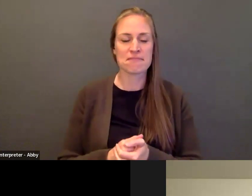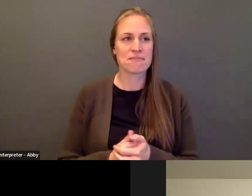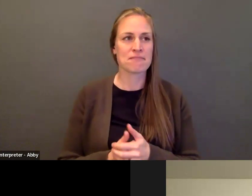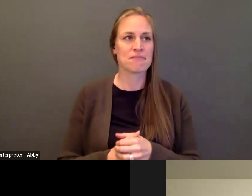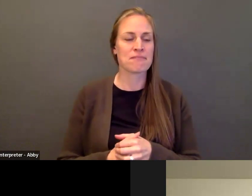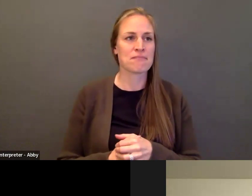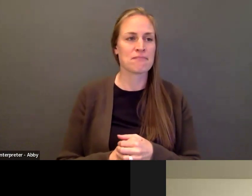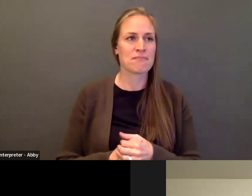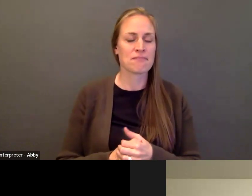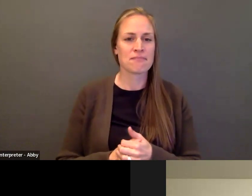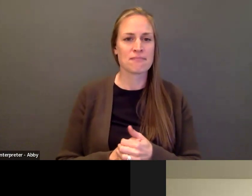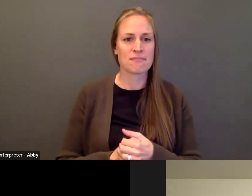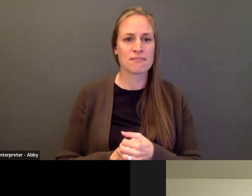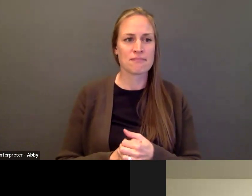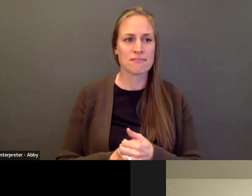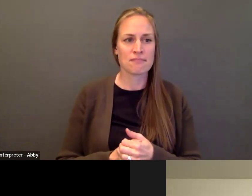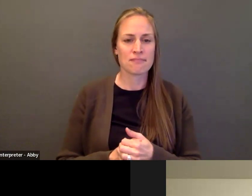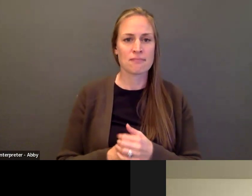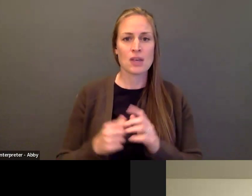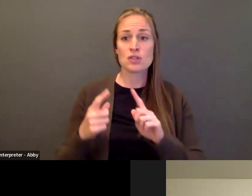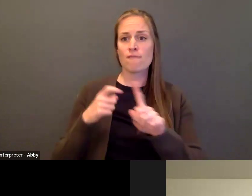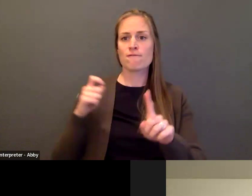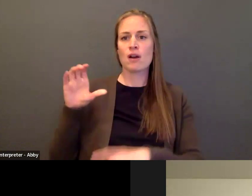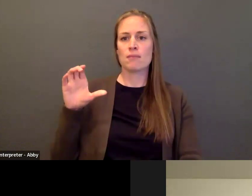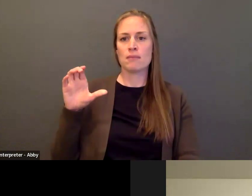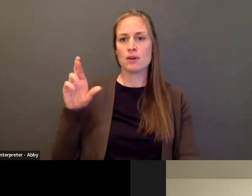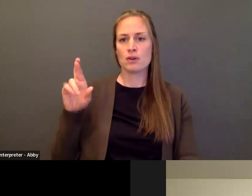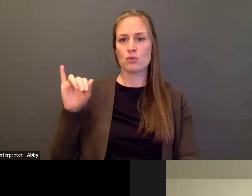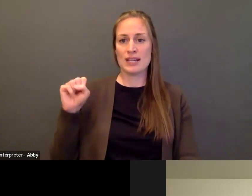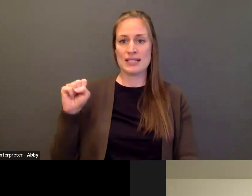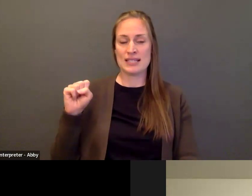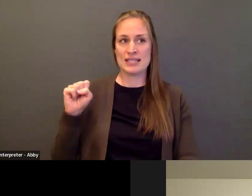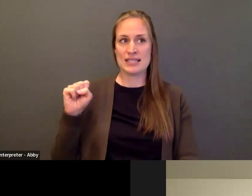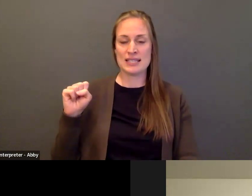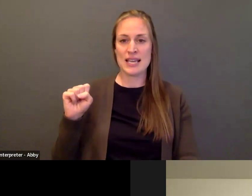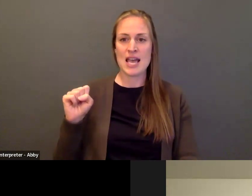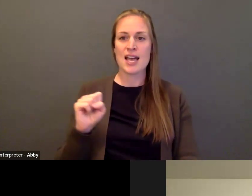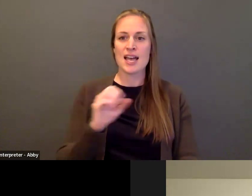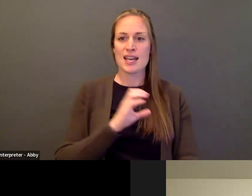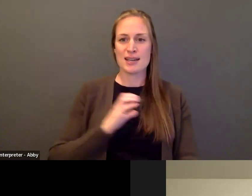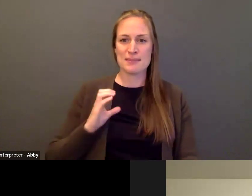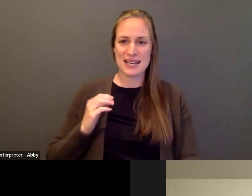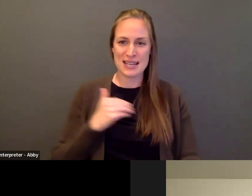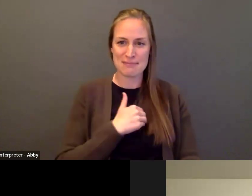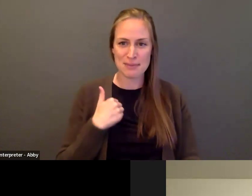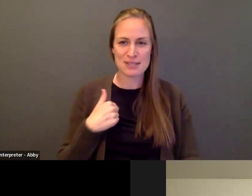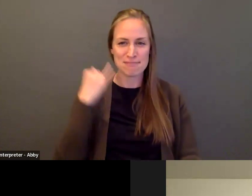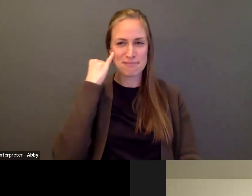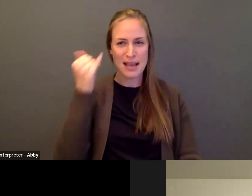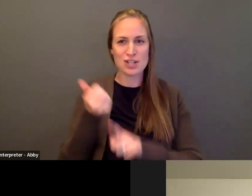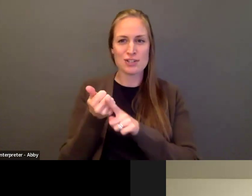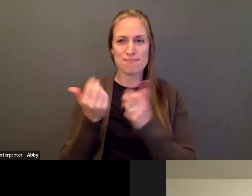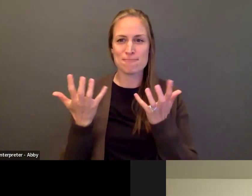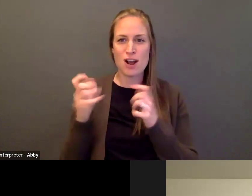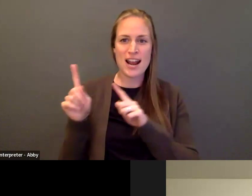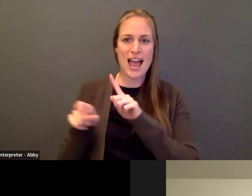All right, so CRIS Committee members, I imagine you're burning with some questions for our panel, so I'm gonna run the